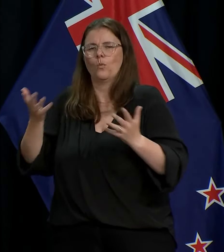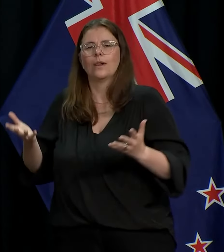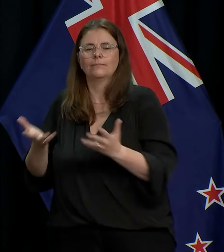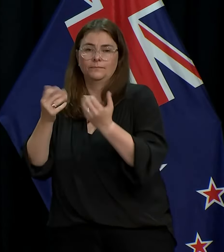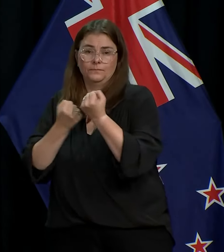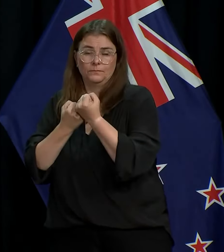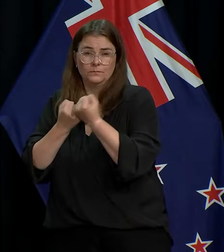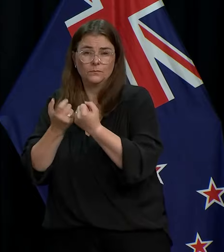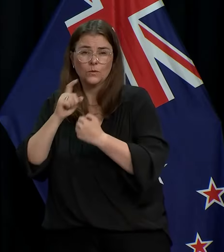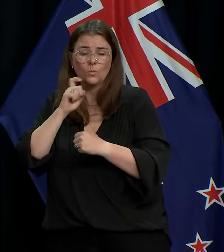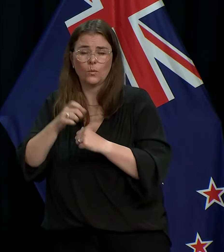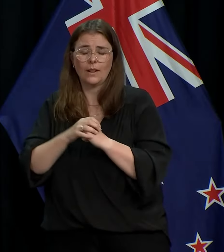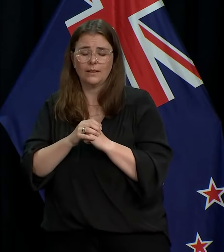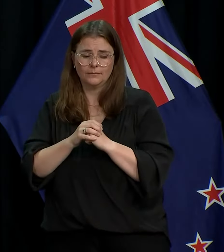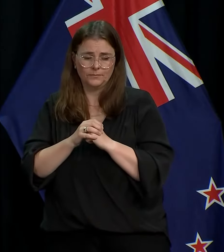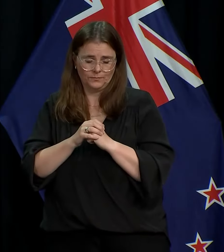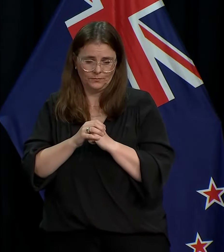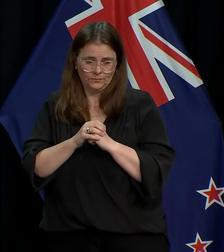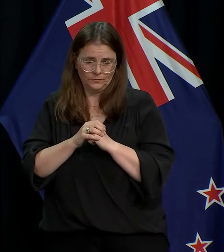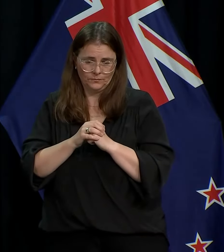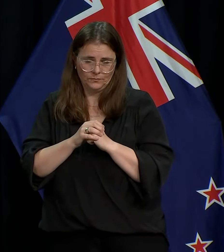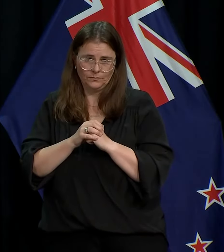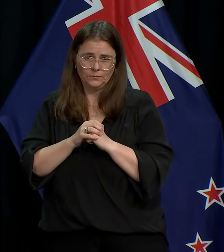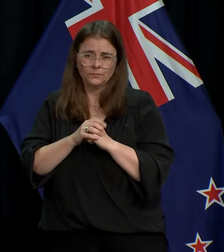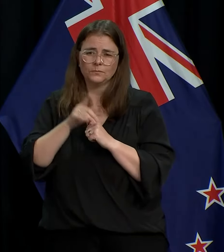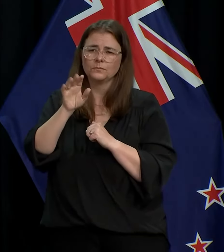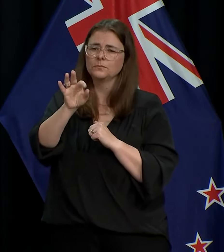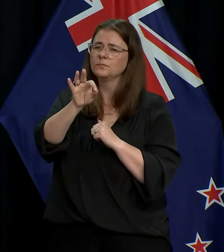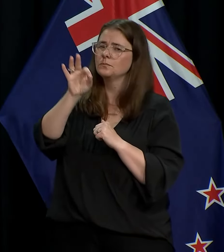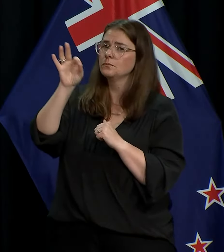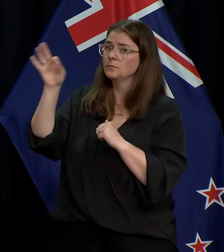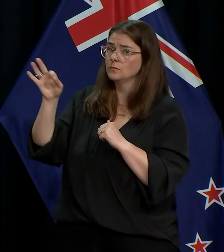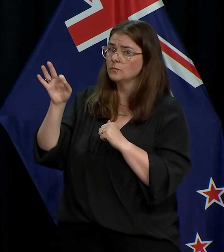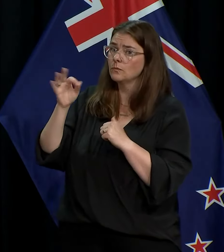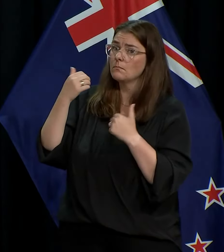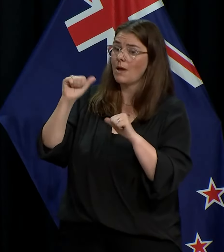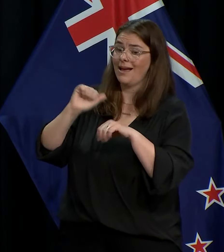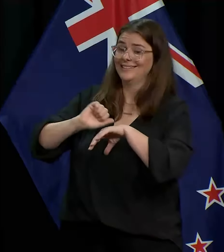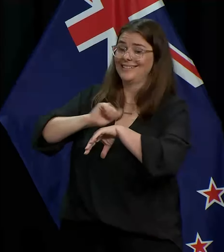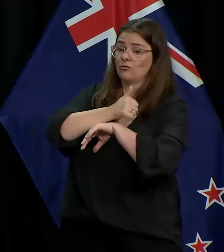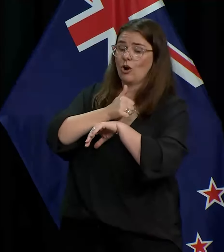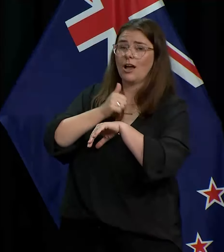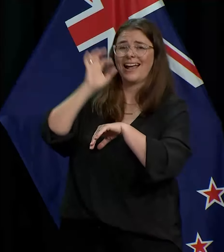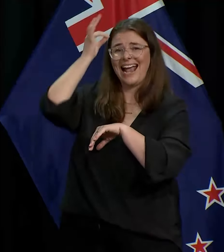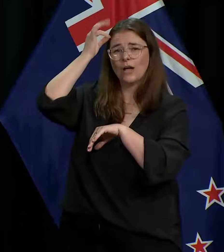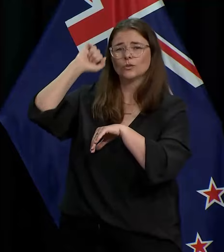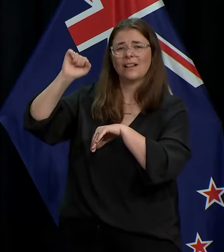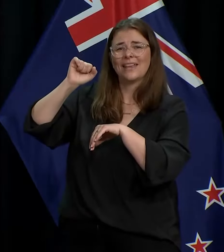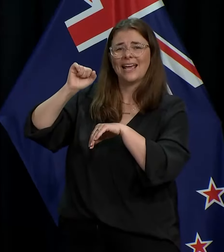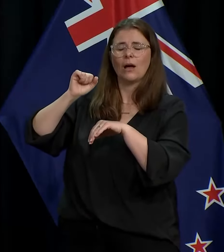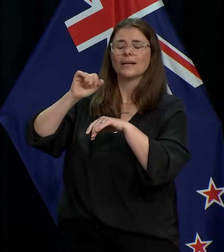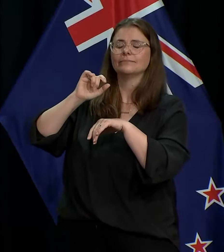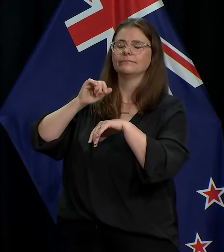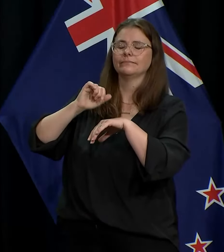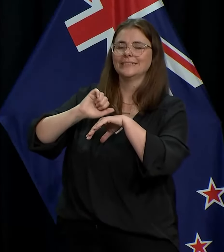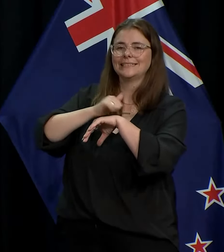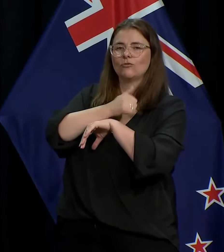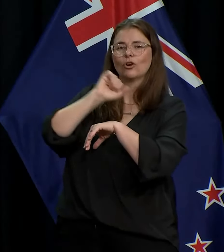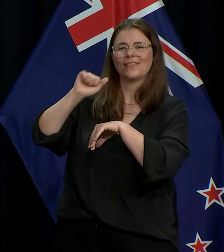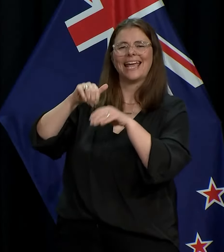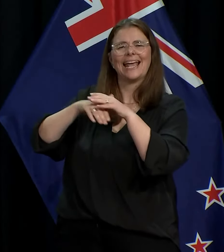will be a particular focus of this campaign. Yeah. Minister, have you set a date for the Tauranga by-election yet? No, not yet.